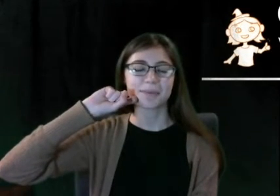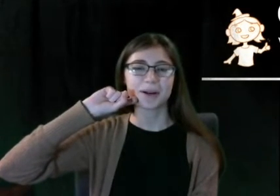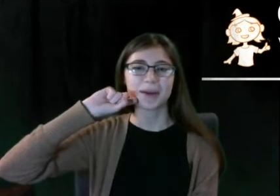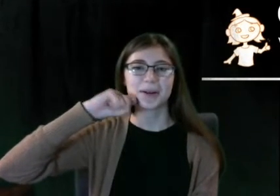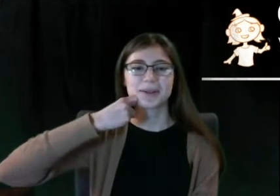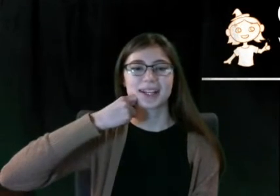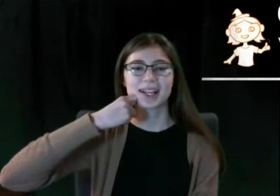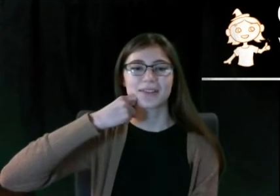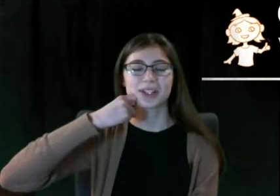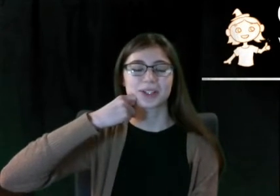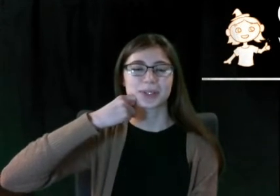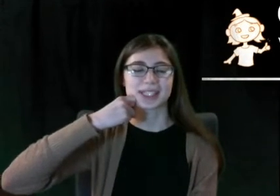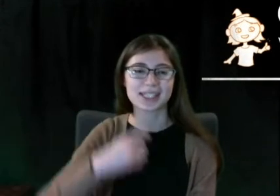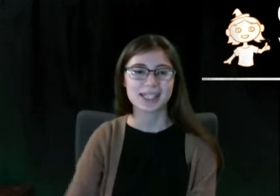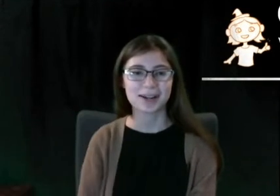out, and give it a twist down.